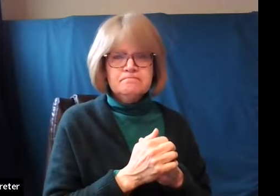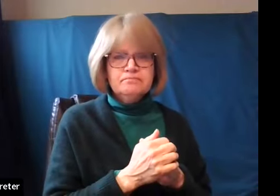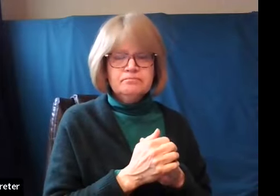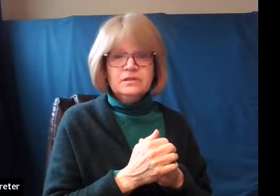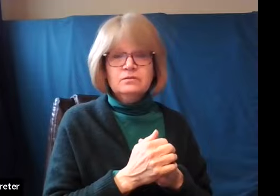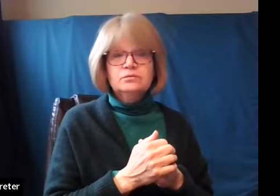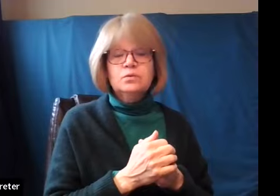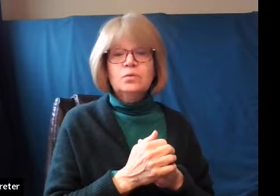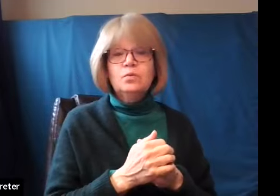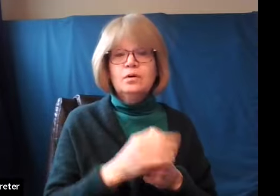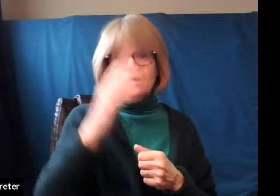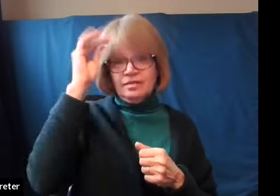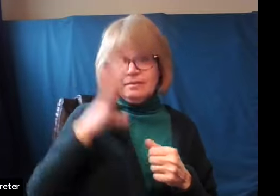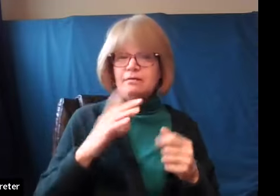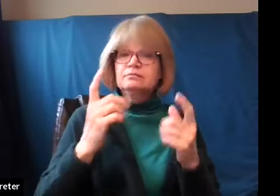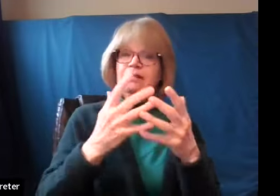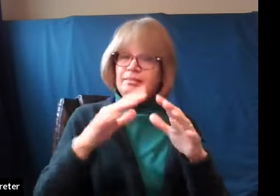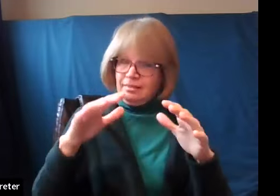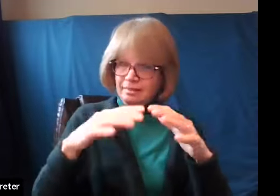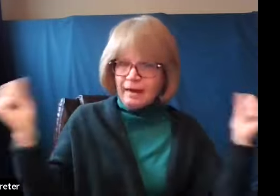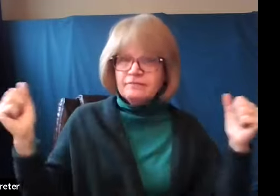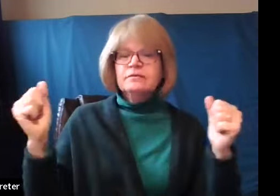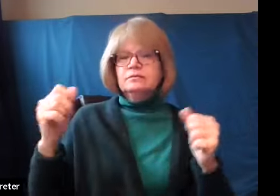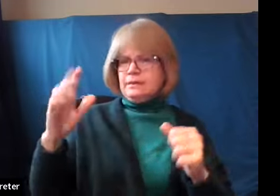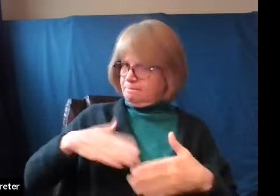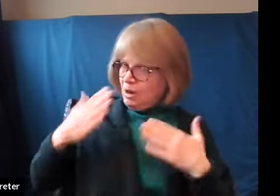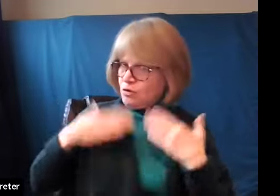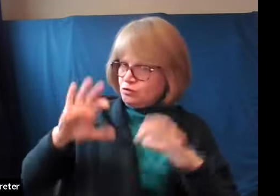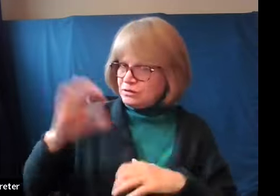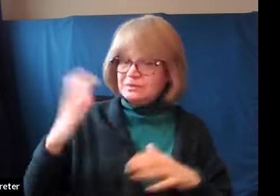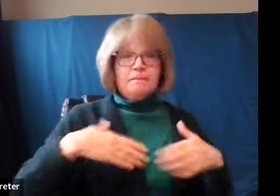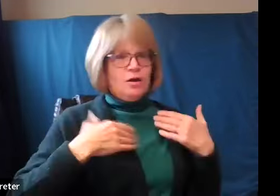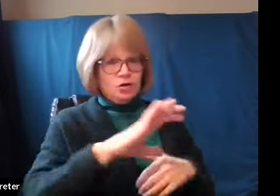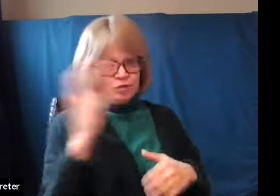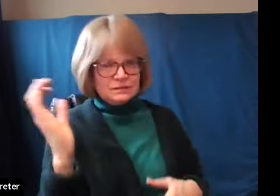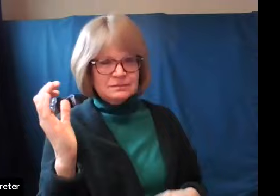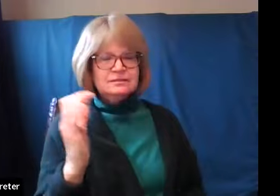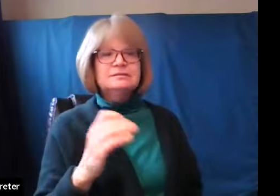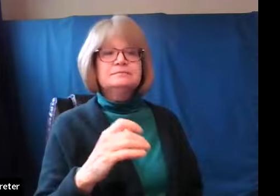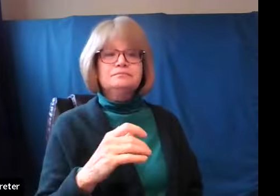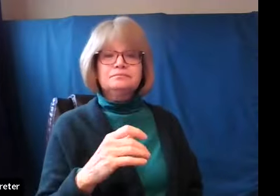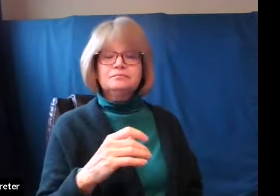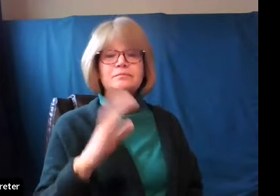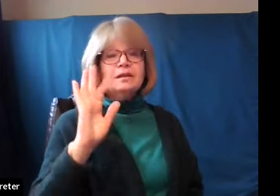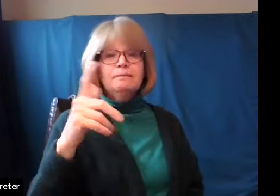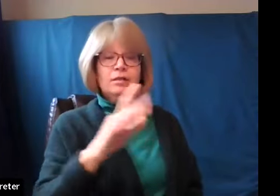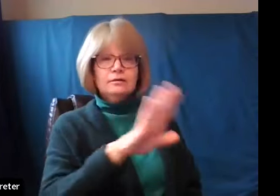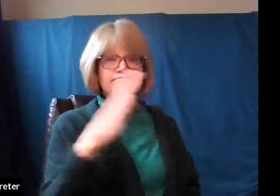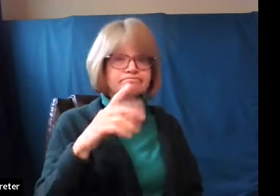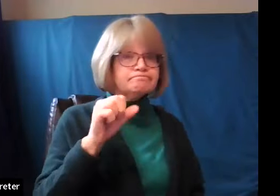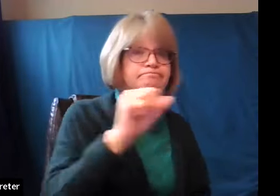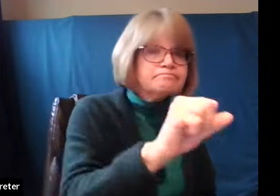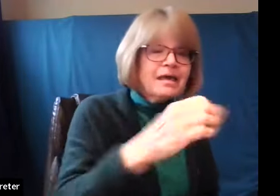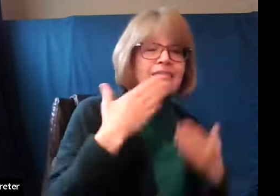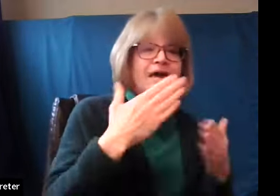The men parted company by bidding one another a Merry Christmas. Poking his head out the door after his visitor exited the porch, Billy